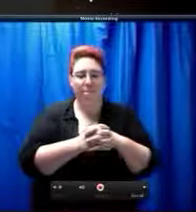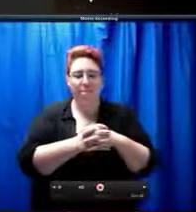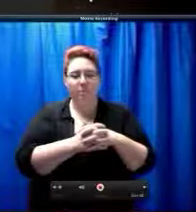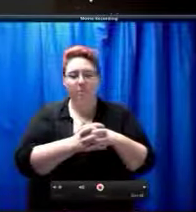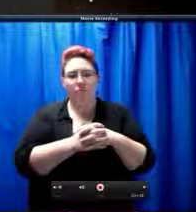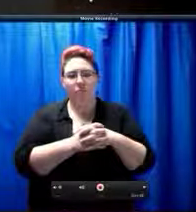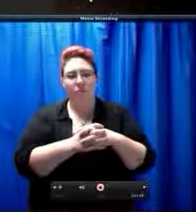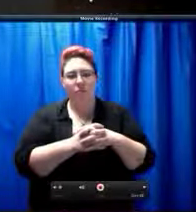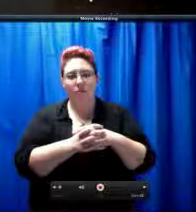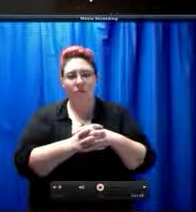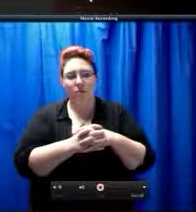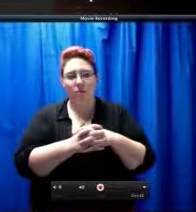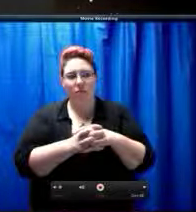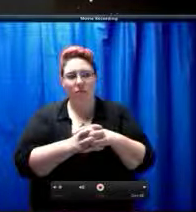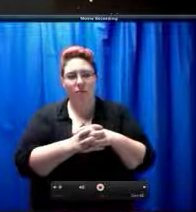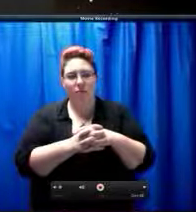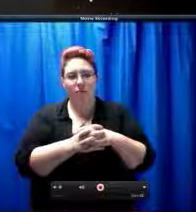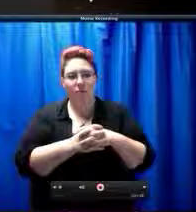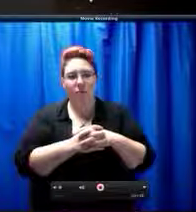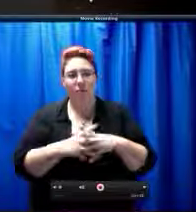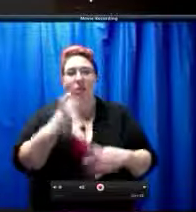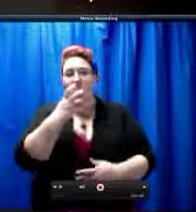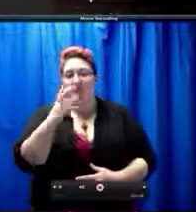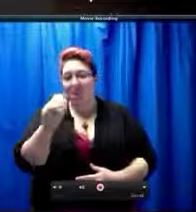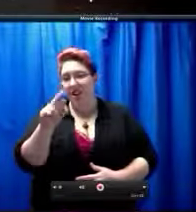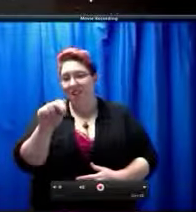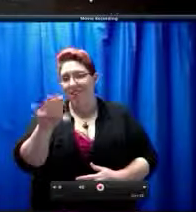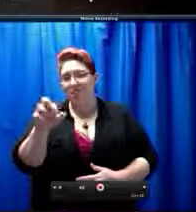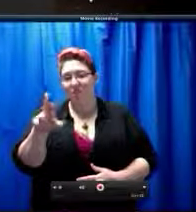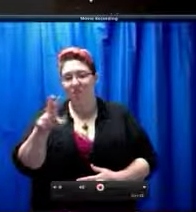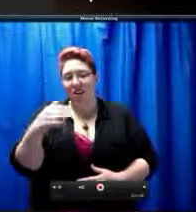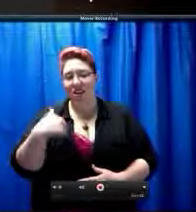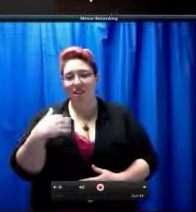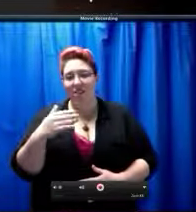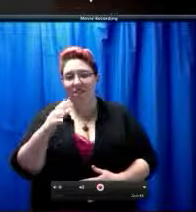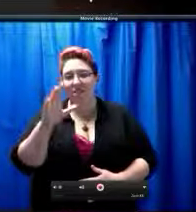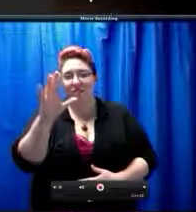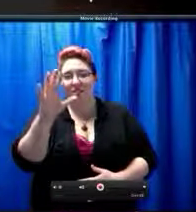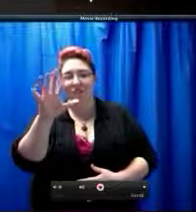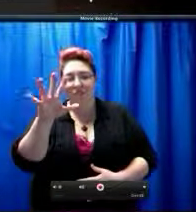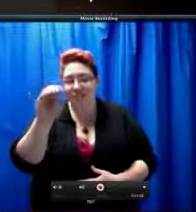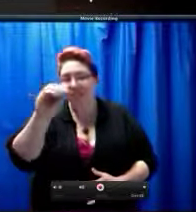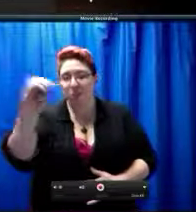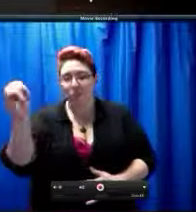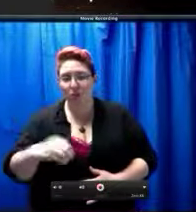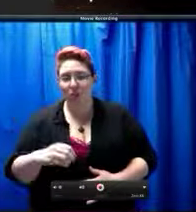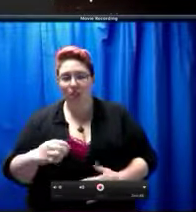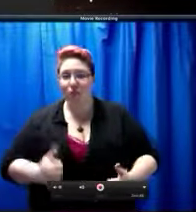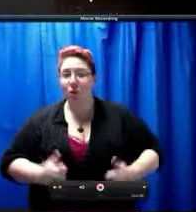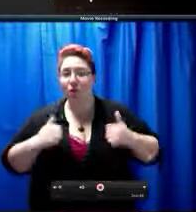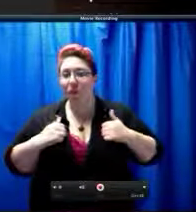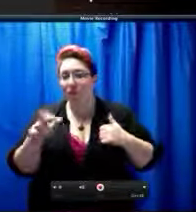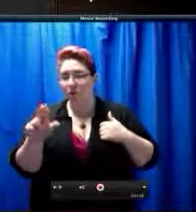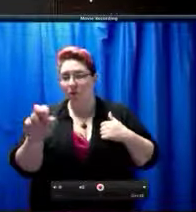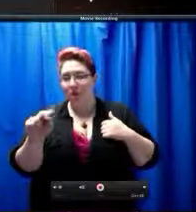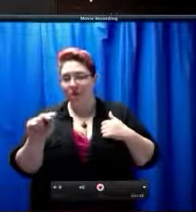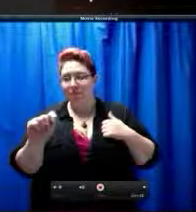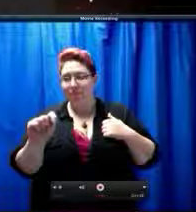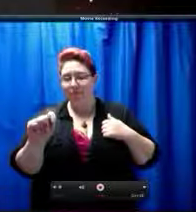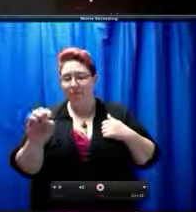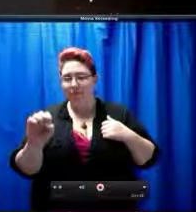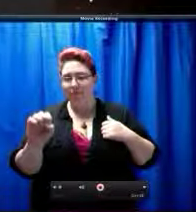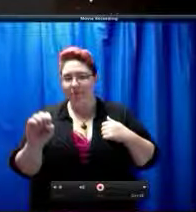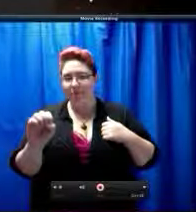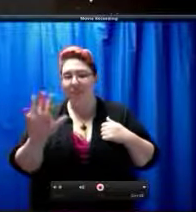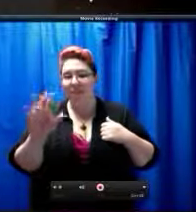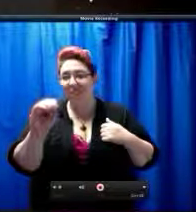they only have 50% survival rates. The mortality rate for oral cancer then has not changed